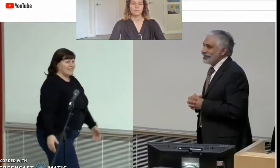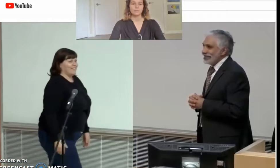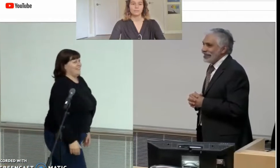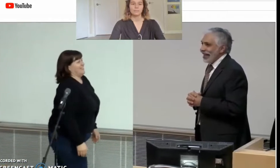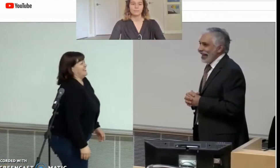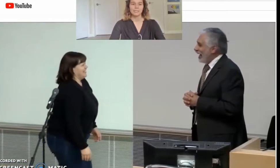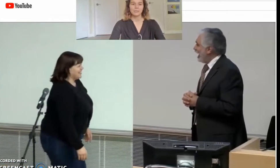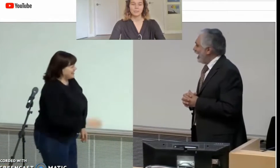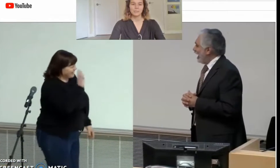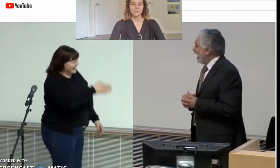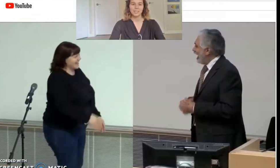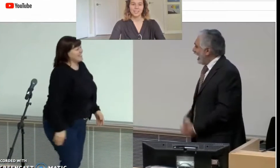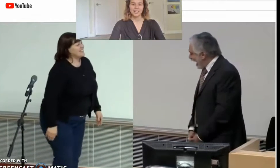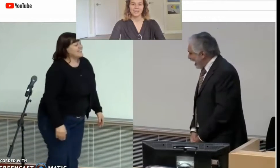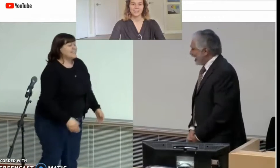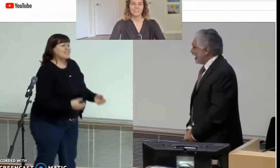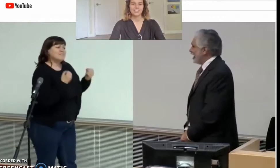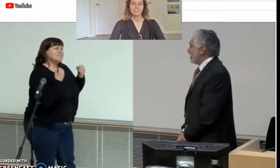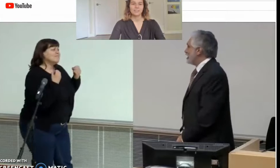Ooh, come on, we need more people in the line.